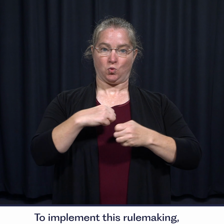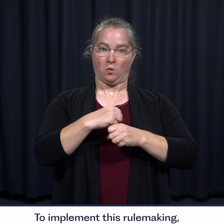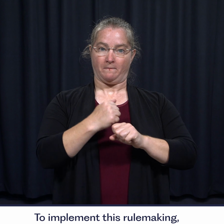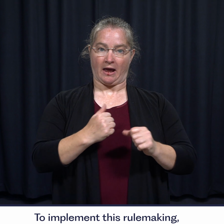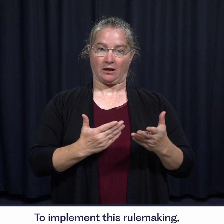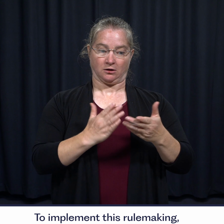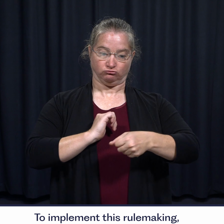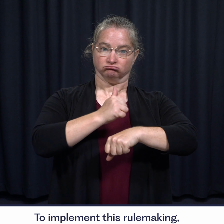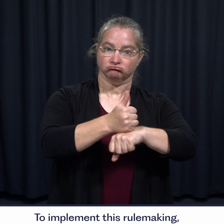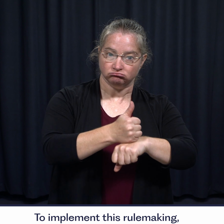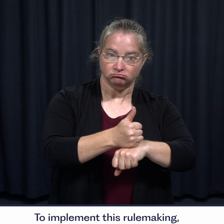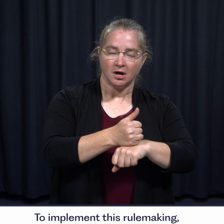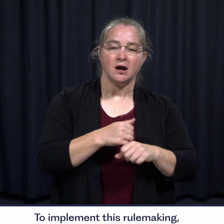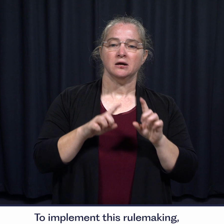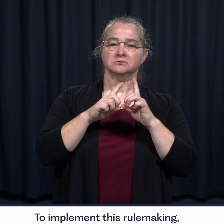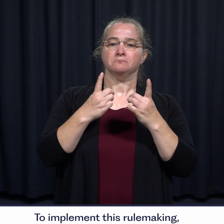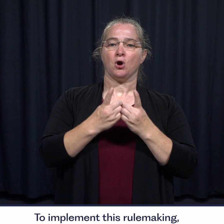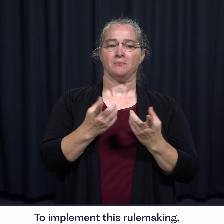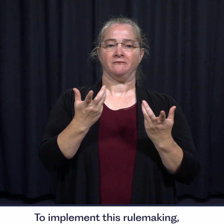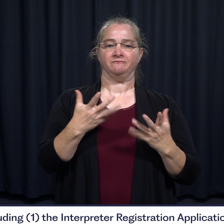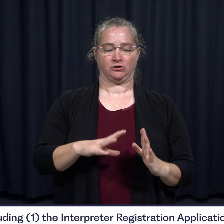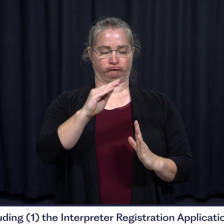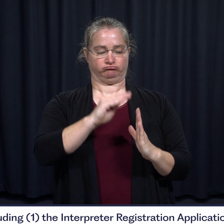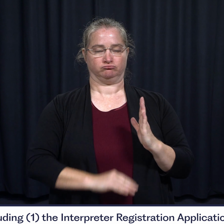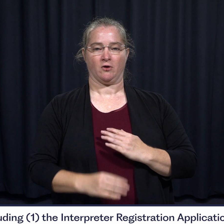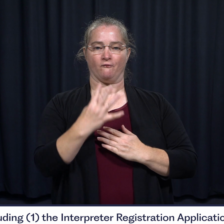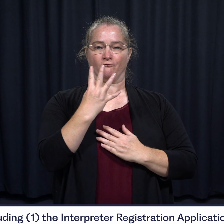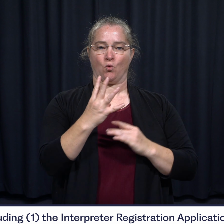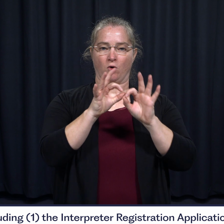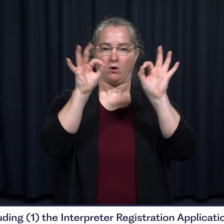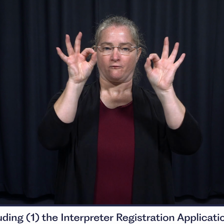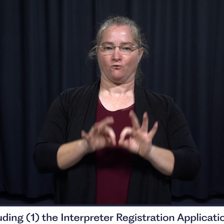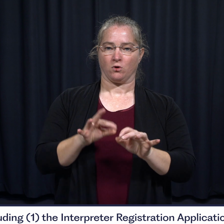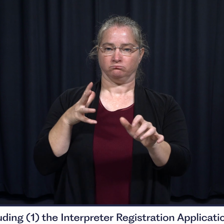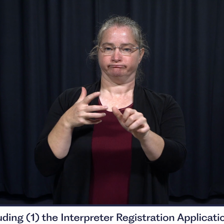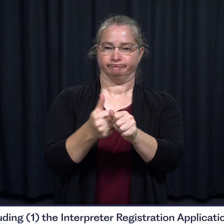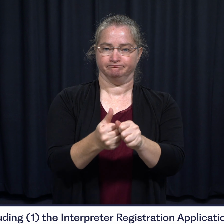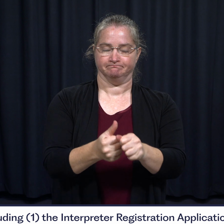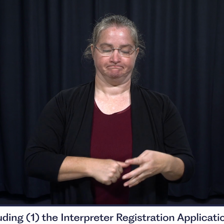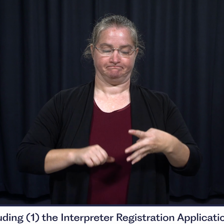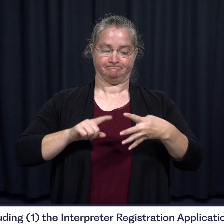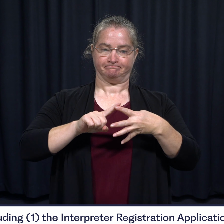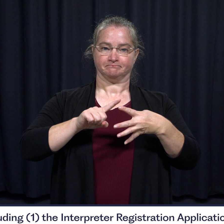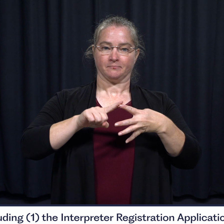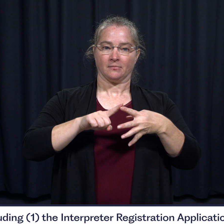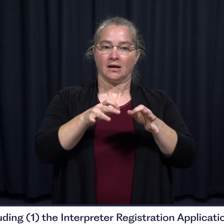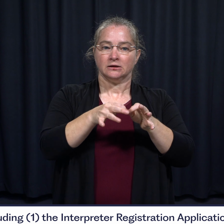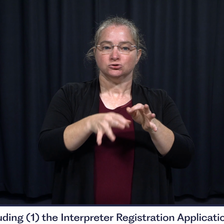has prepared 4 updated forms, including 1. The Interpreter Registration